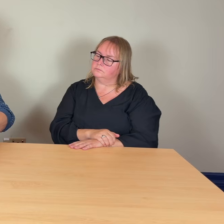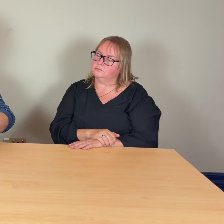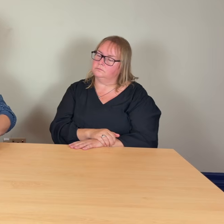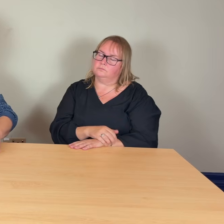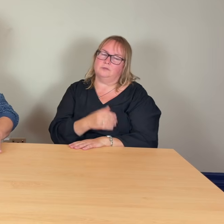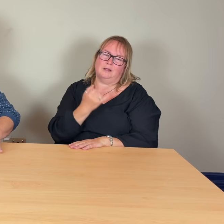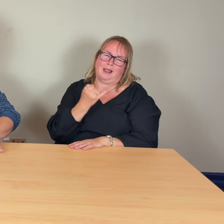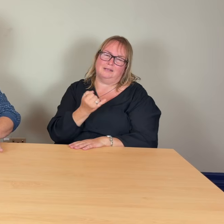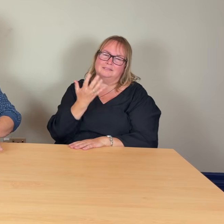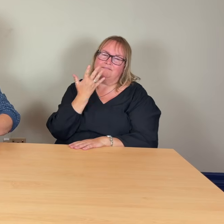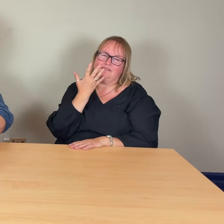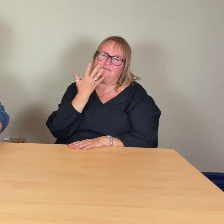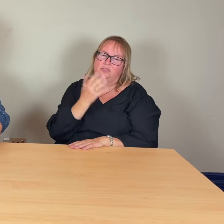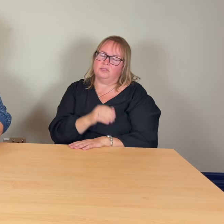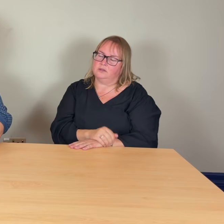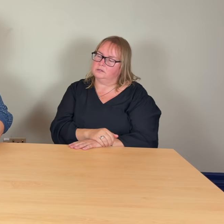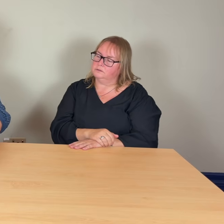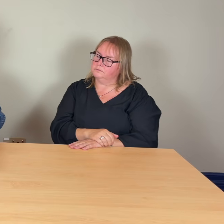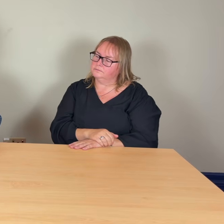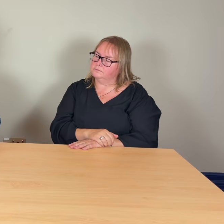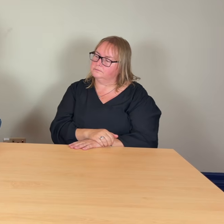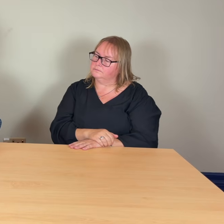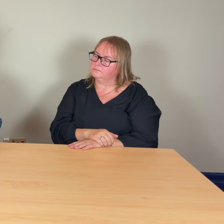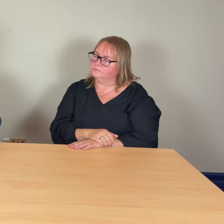And this is number 5.